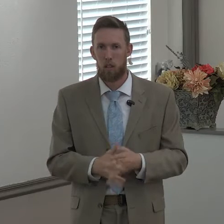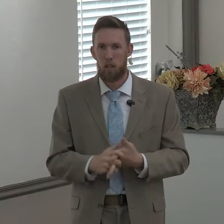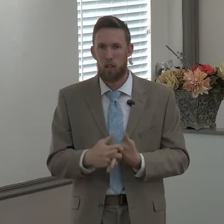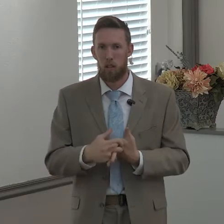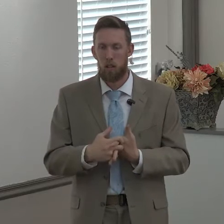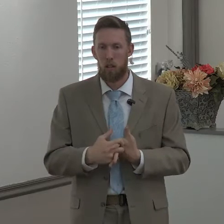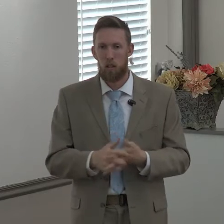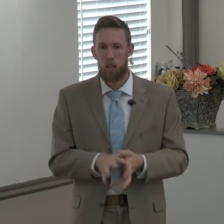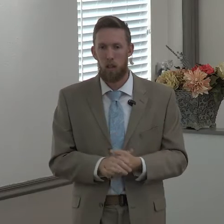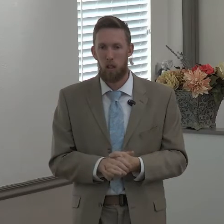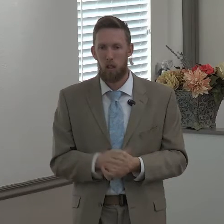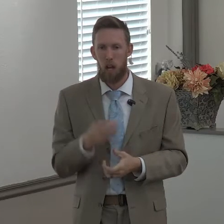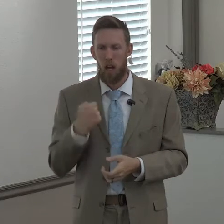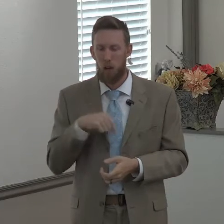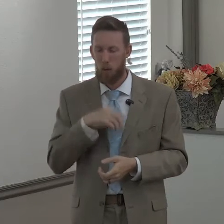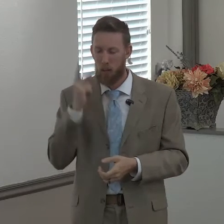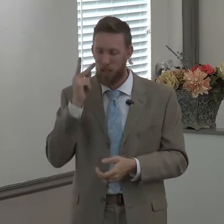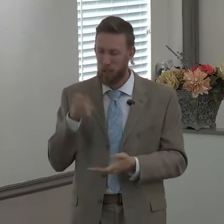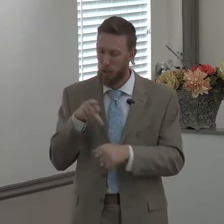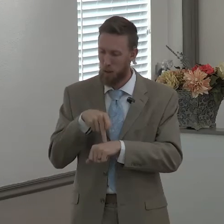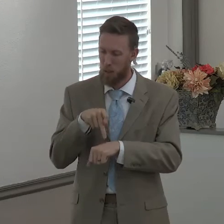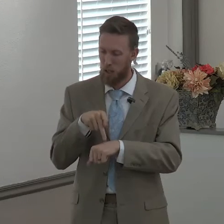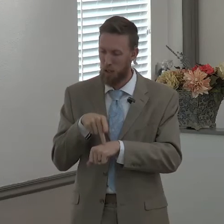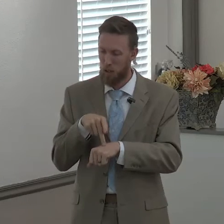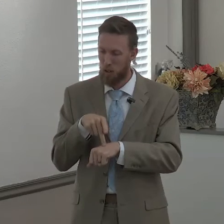That destroys.